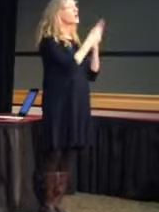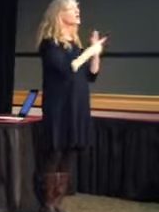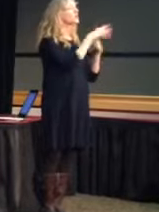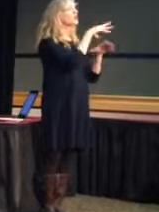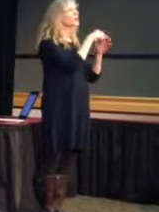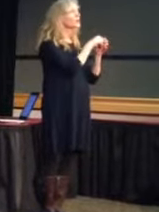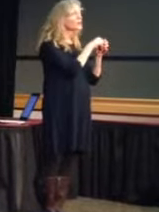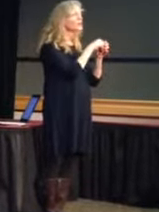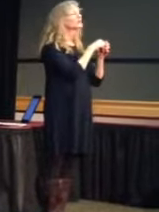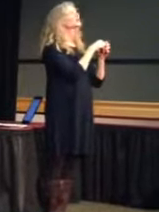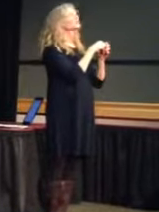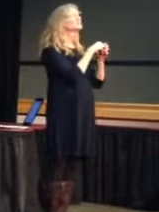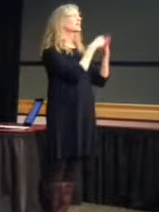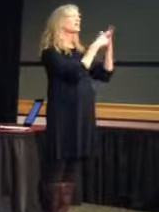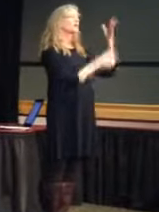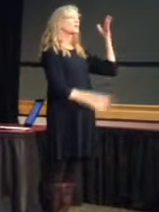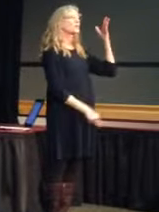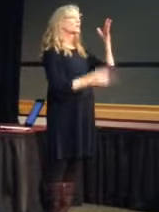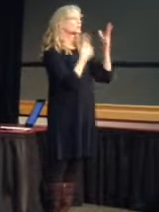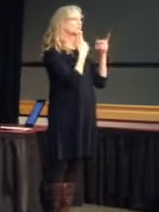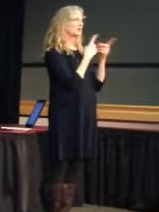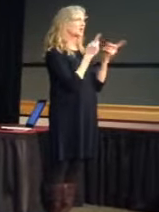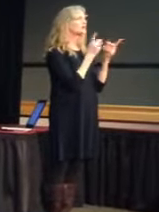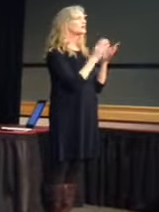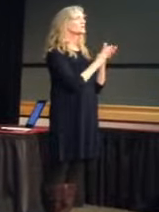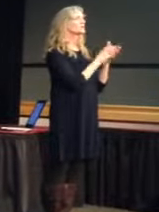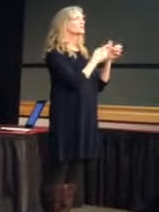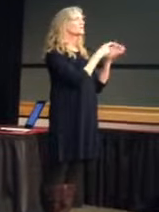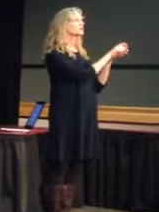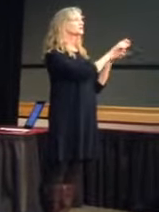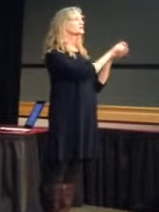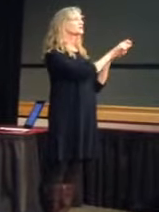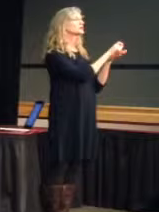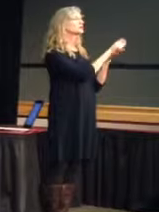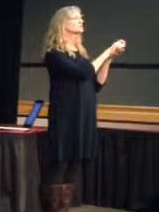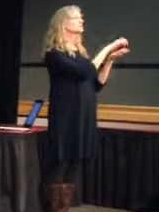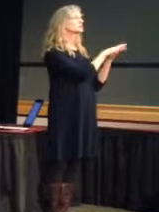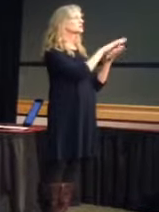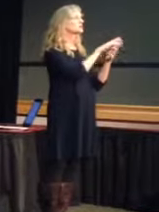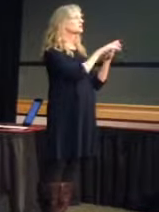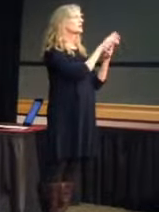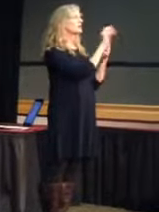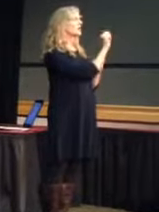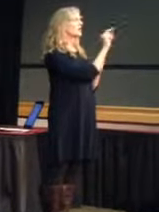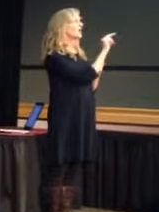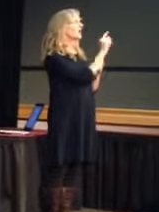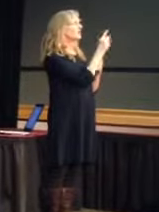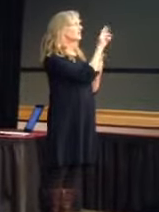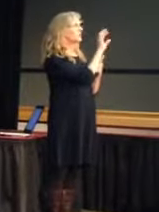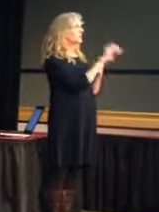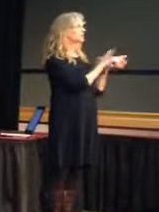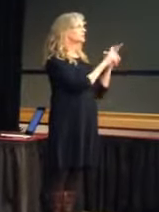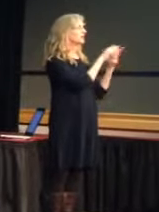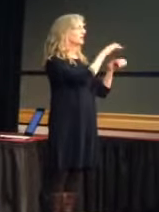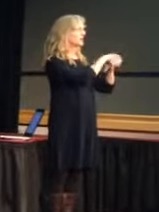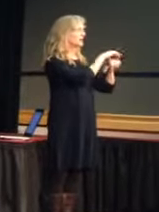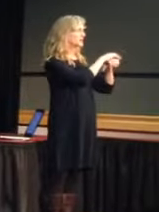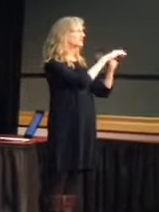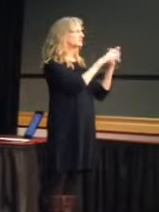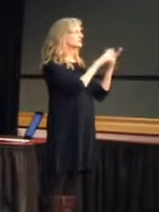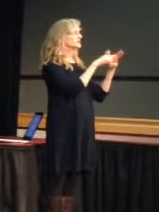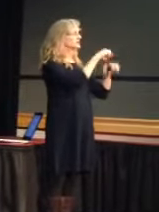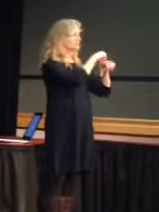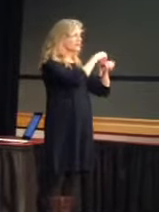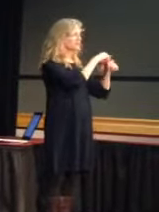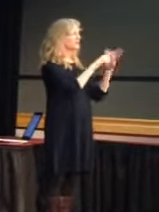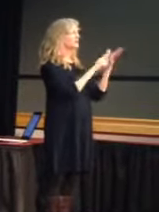set of programs that I'll list off here: journalism, anthropology, English, geography,